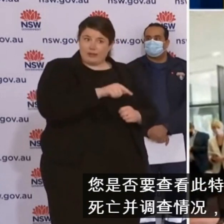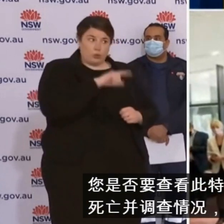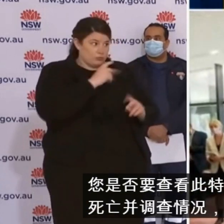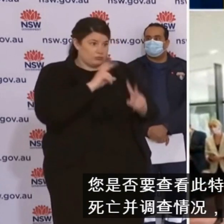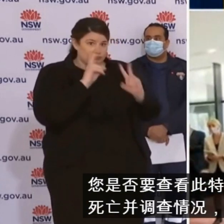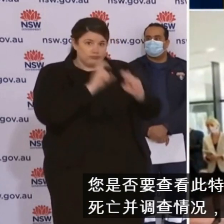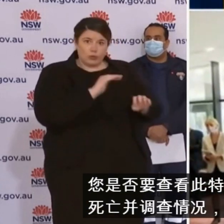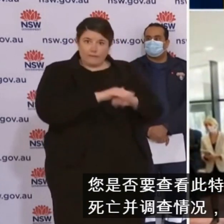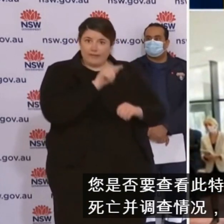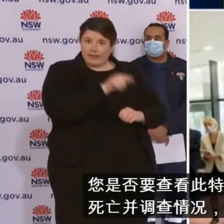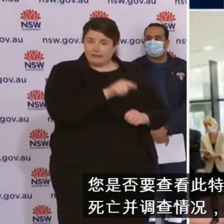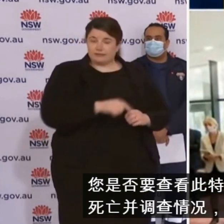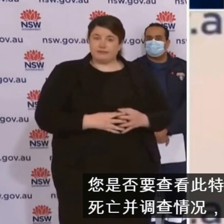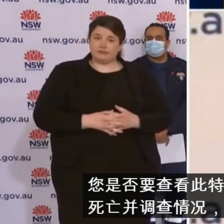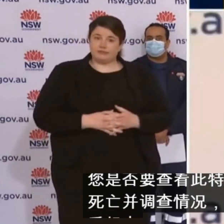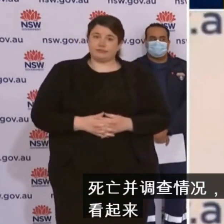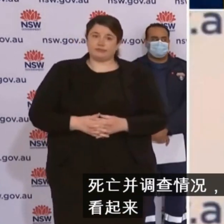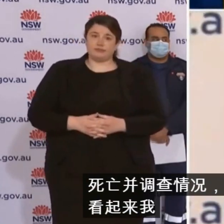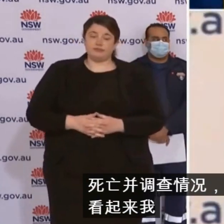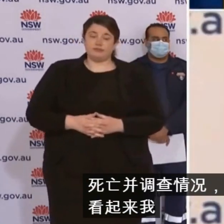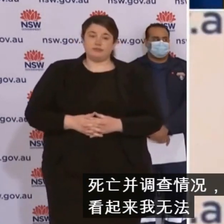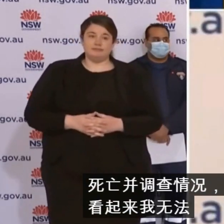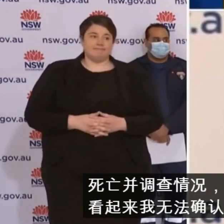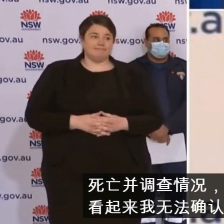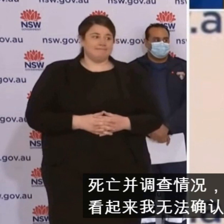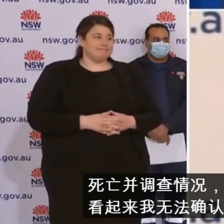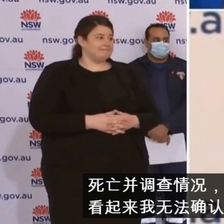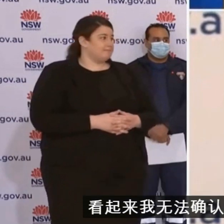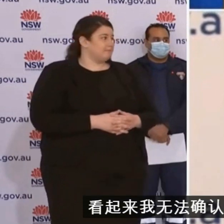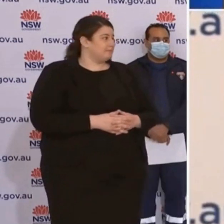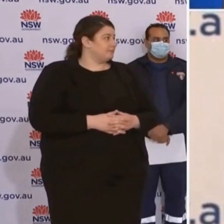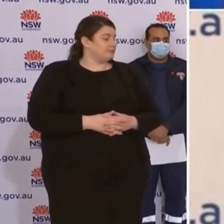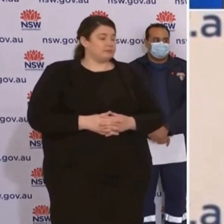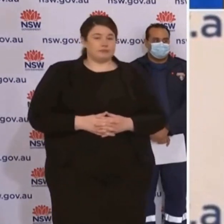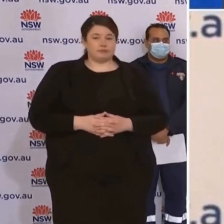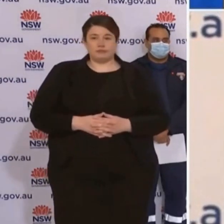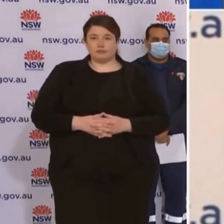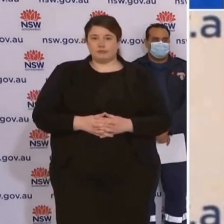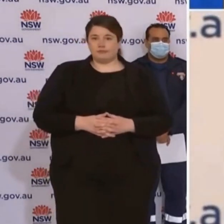investigate the circumstances? Look, I'm not in a position to confirm the